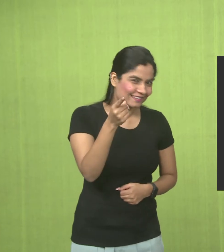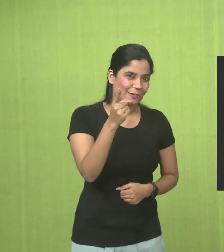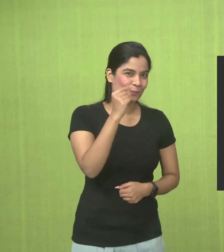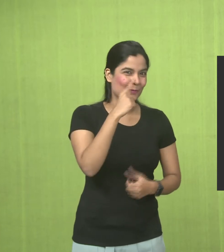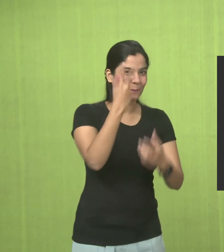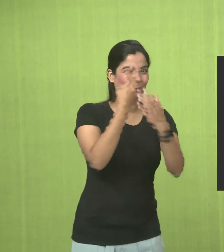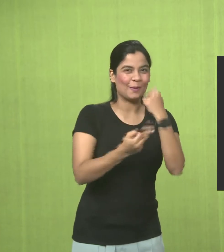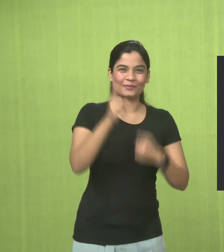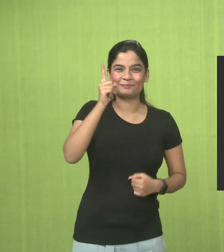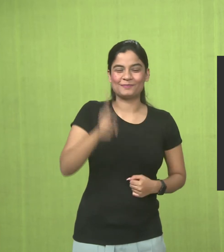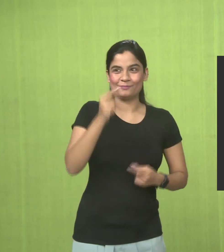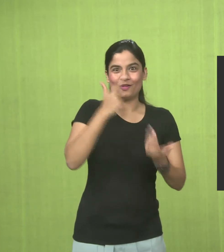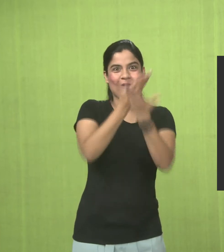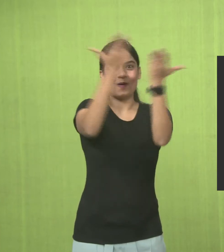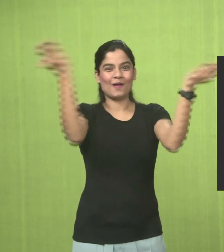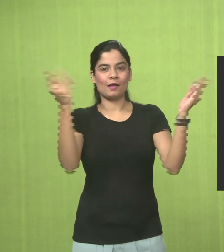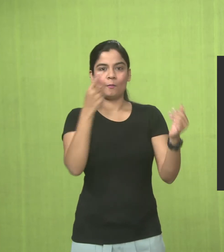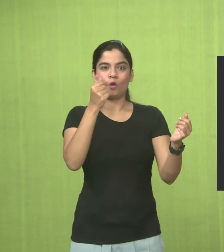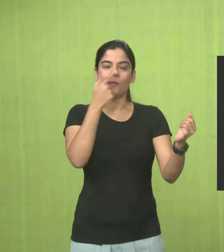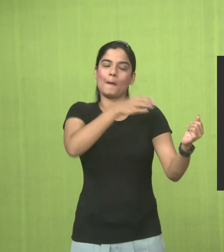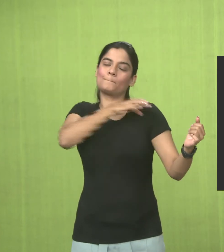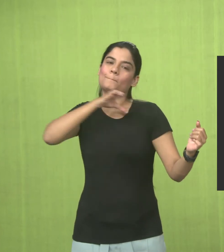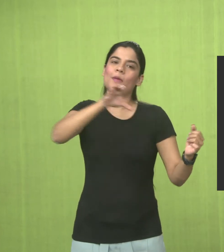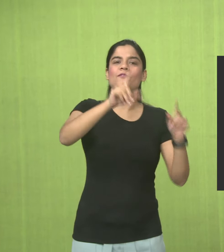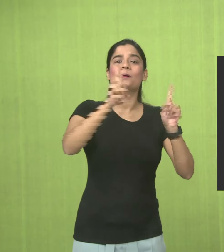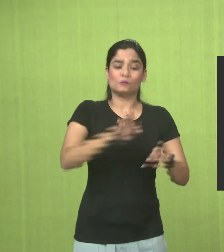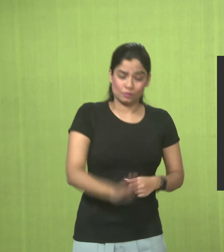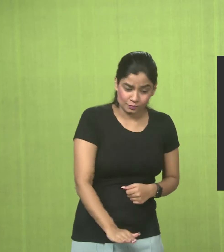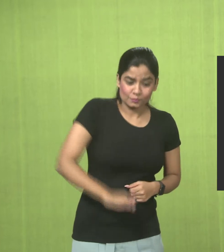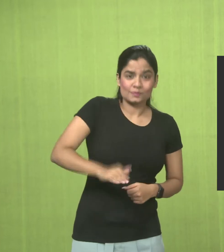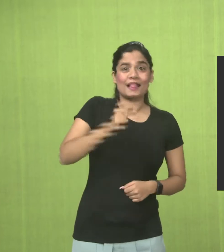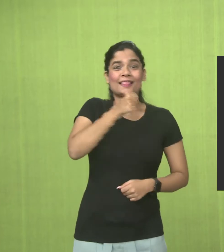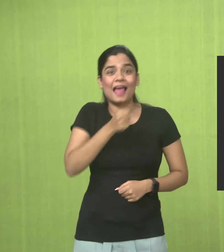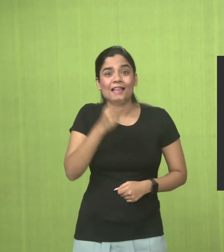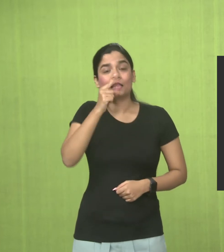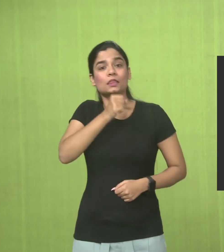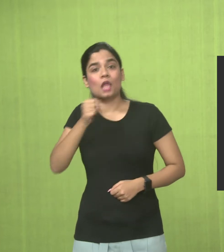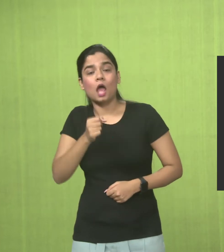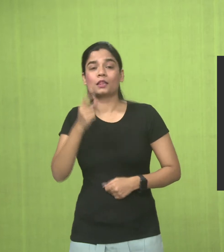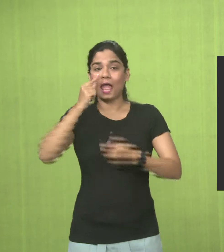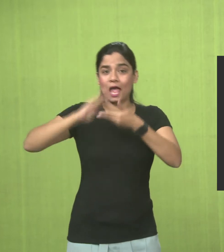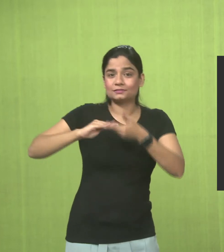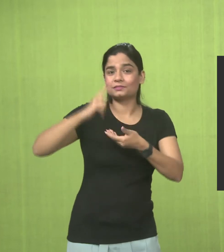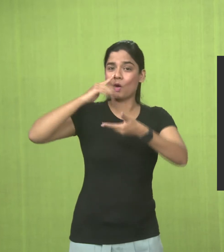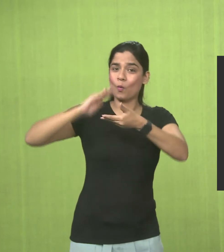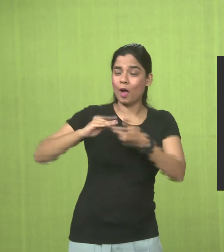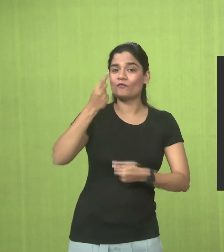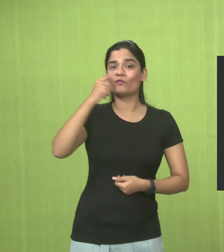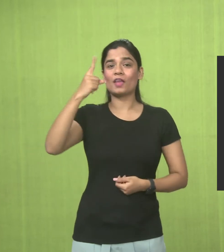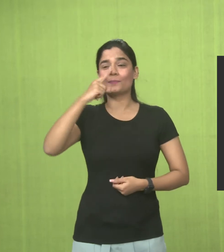work for the house. Men also take up the charge. Hence, it empowers both and at all ages. Home science empowers